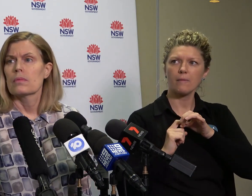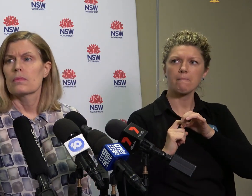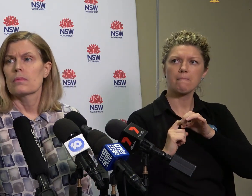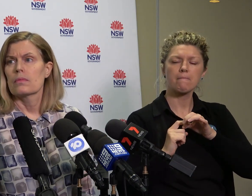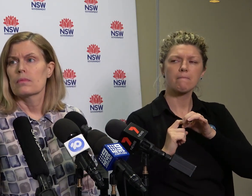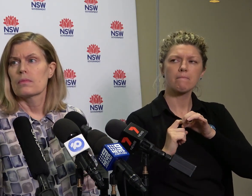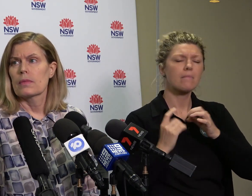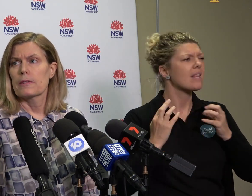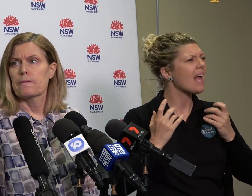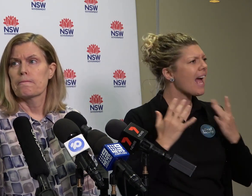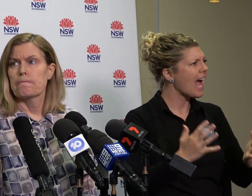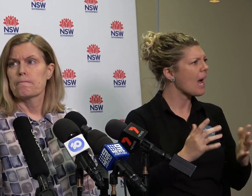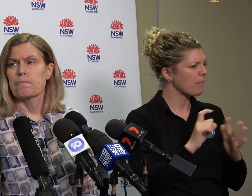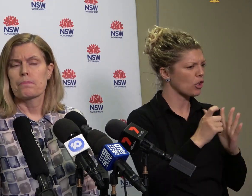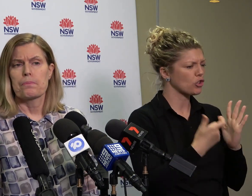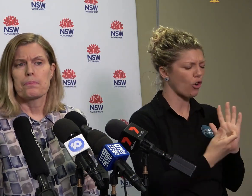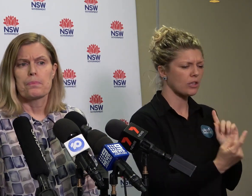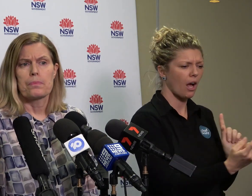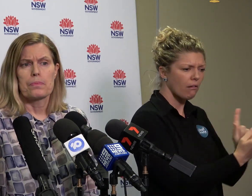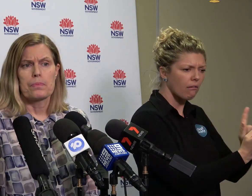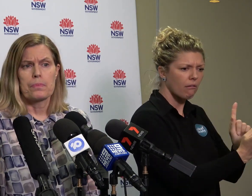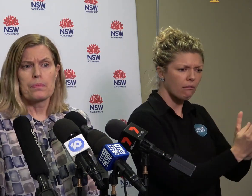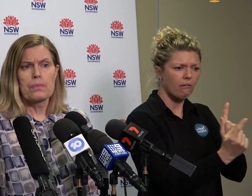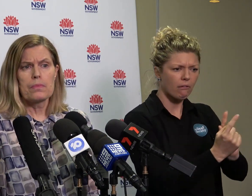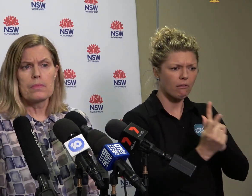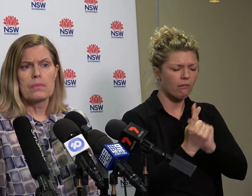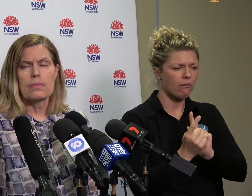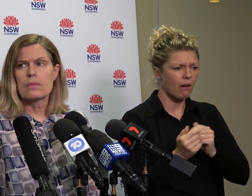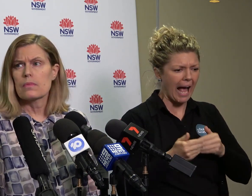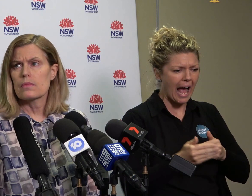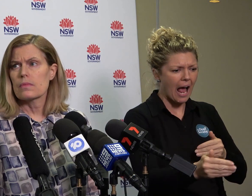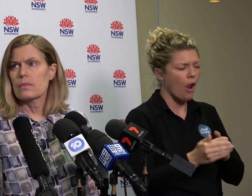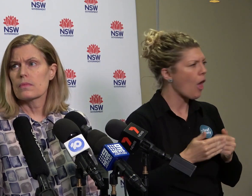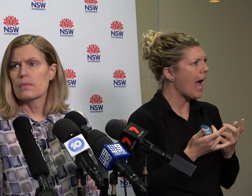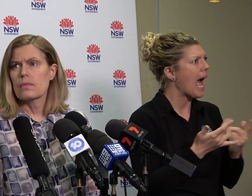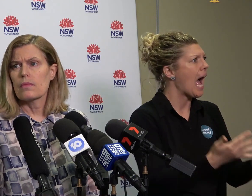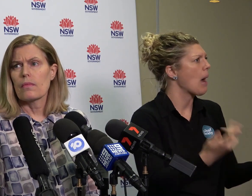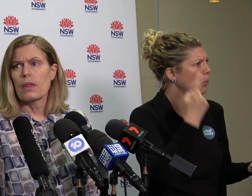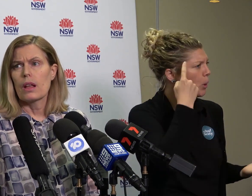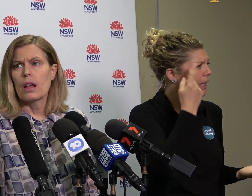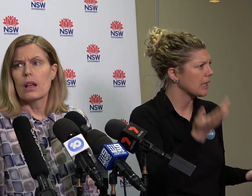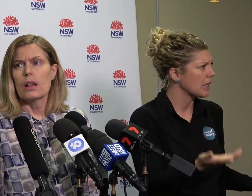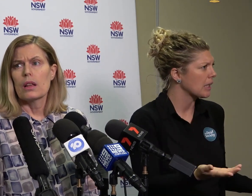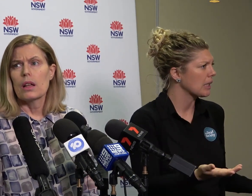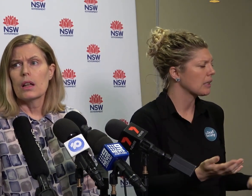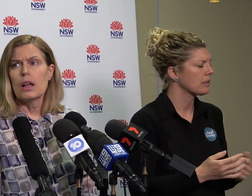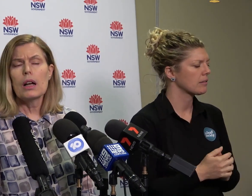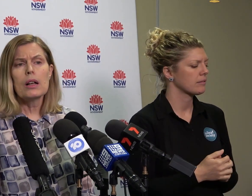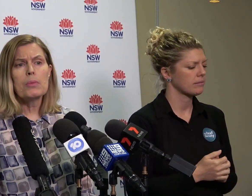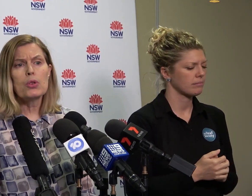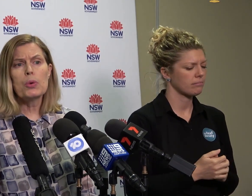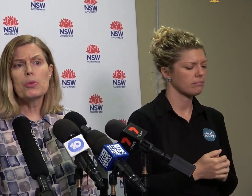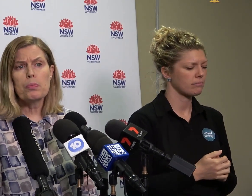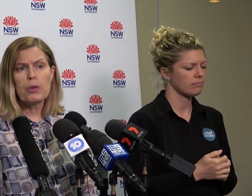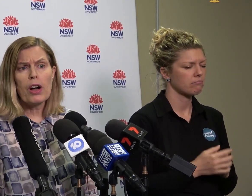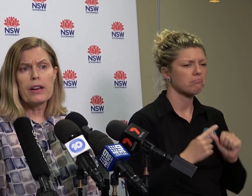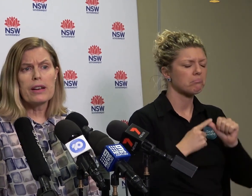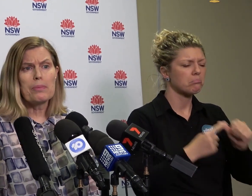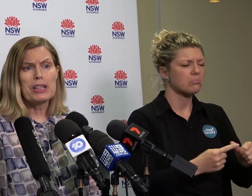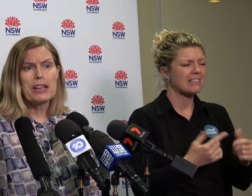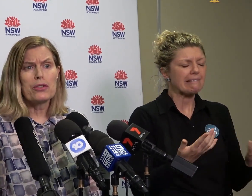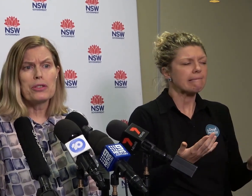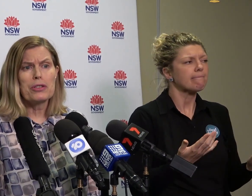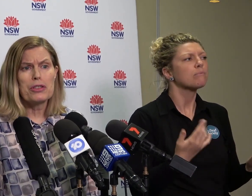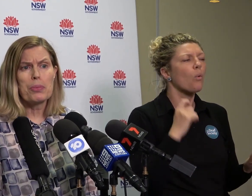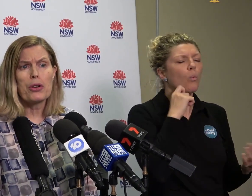many patients you think you may have come into contact with in that period? So roughly how many people you might need to get in touch with? Look, we'll provide